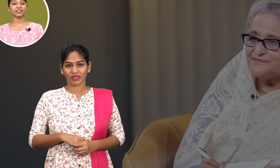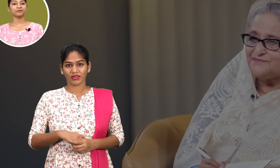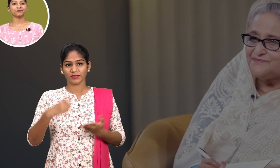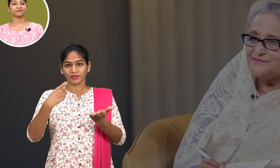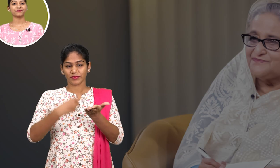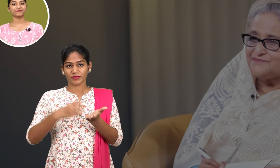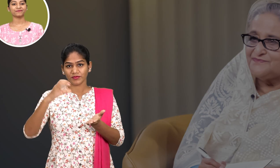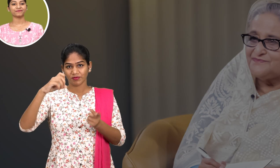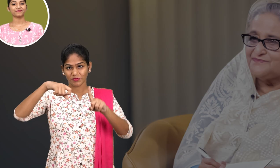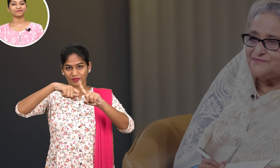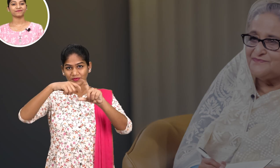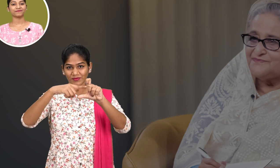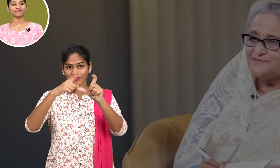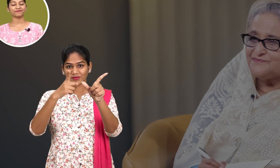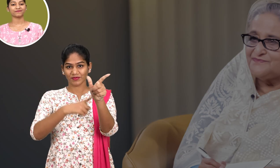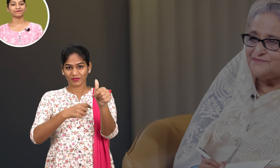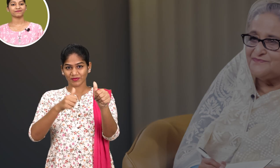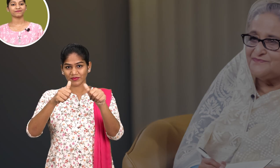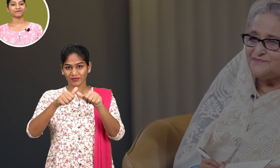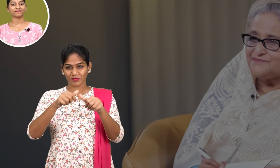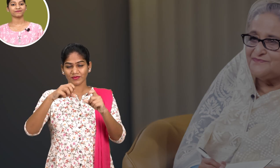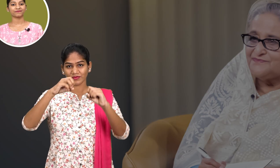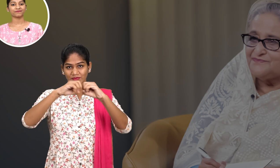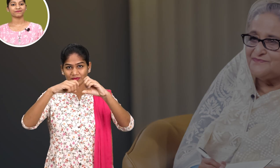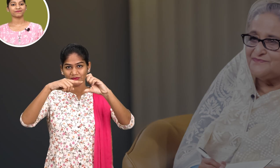Rukia Begum,